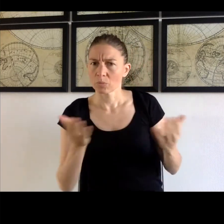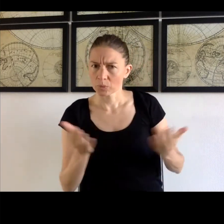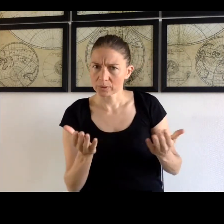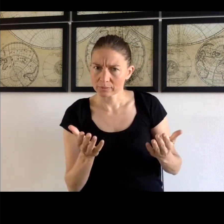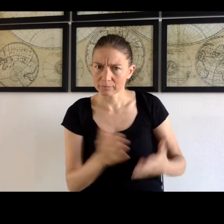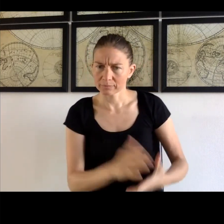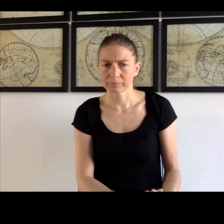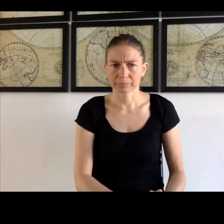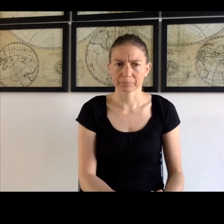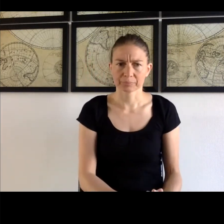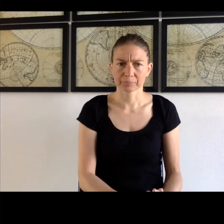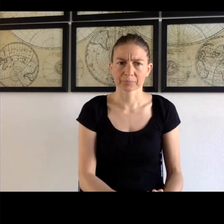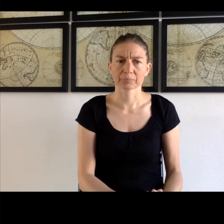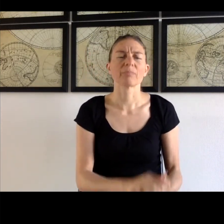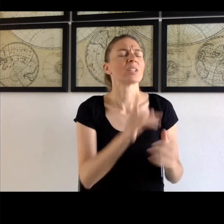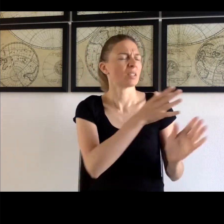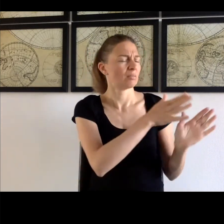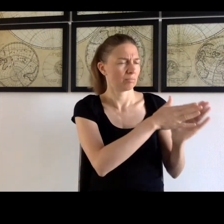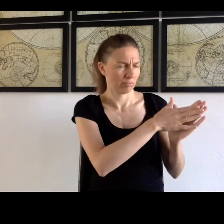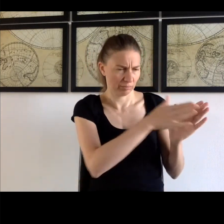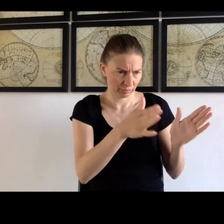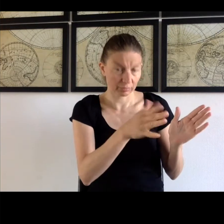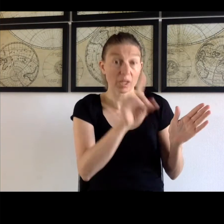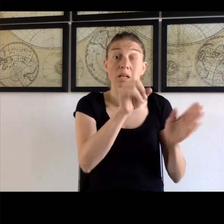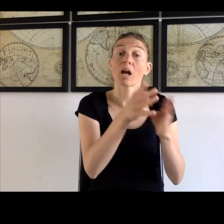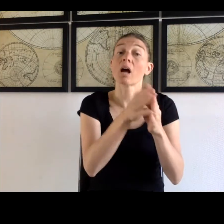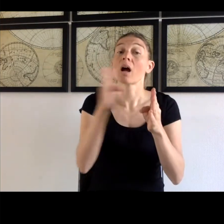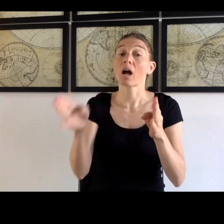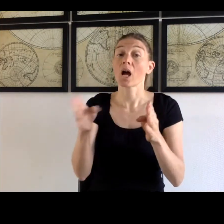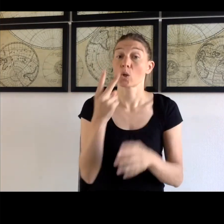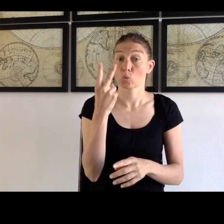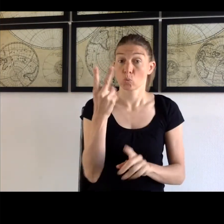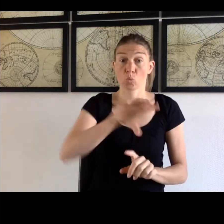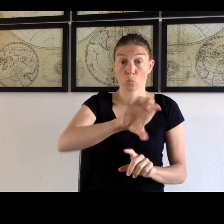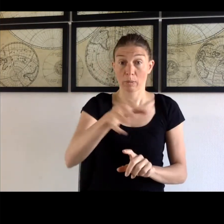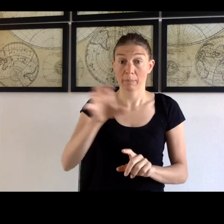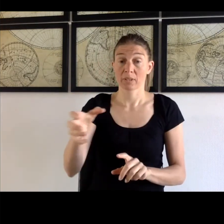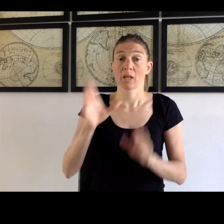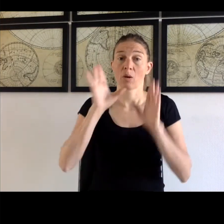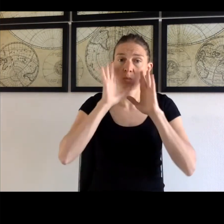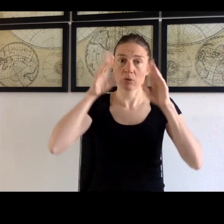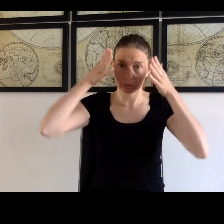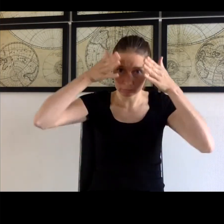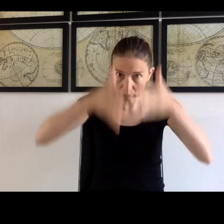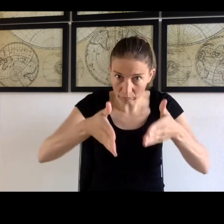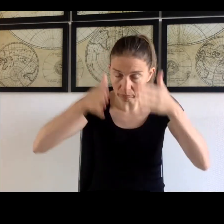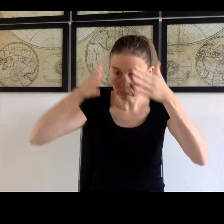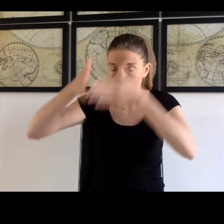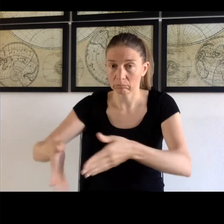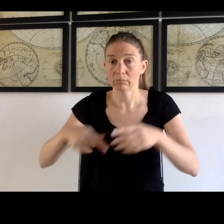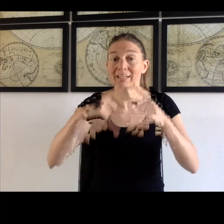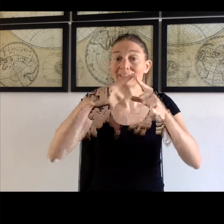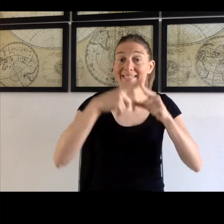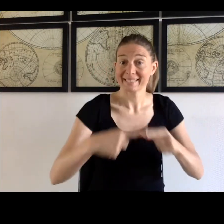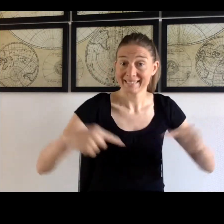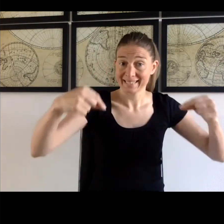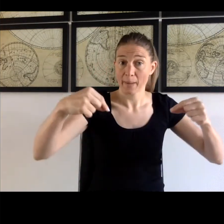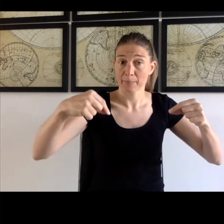systems, well, actually at the systems that exist in 2 of the member states, so in Cyprus and in Italy.